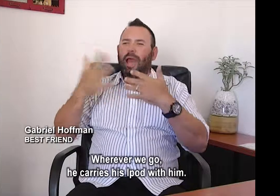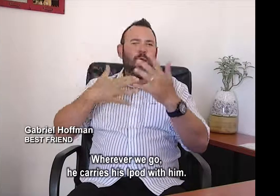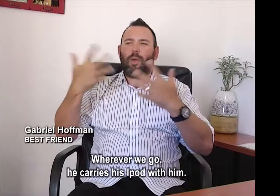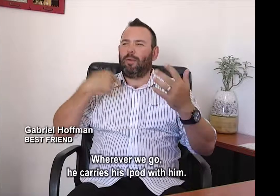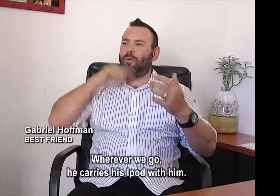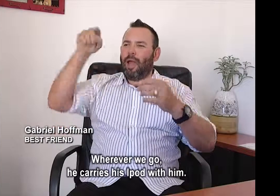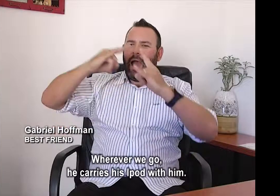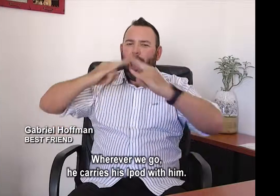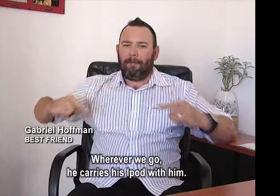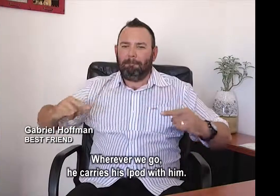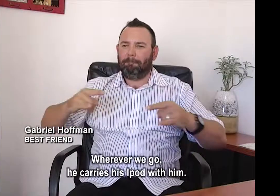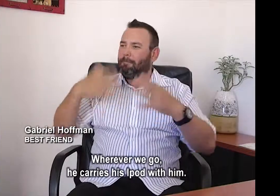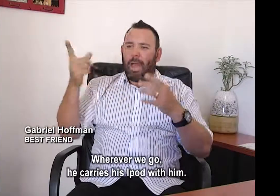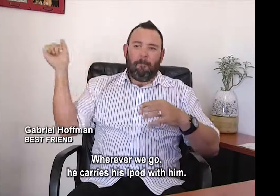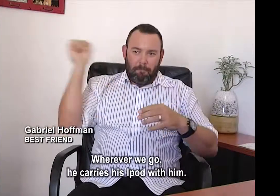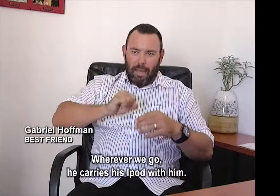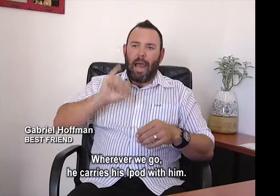Wherever we go, he carries his iPod with him.